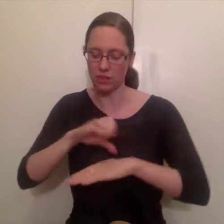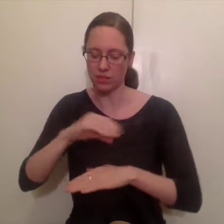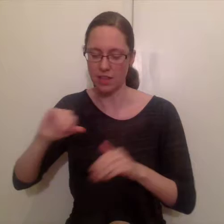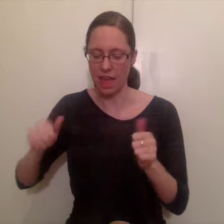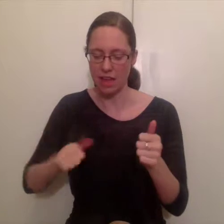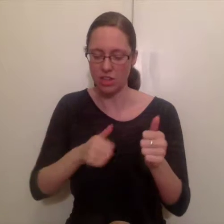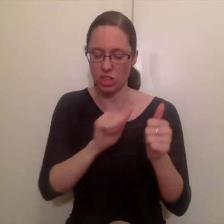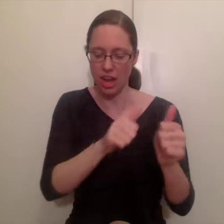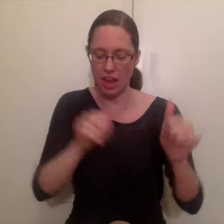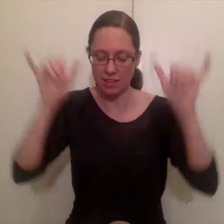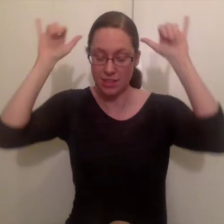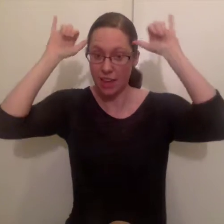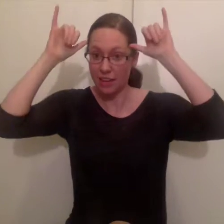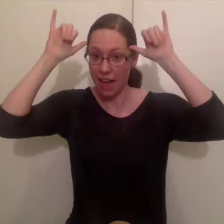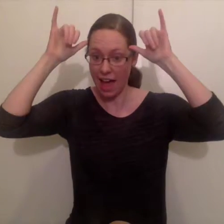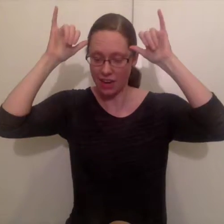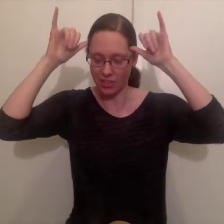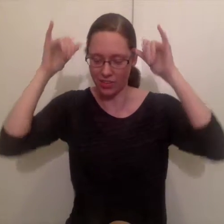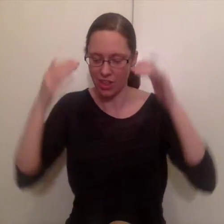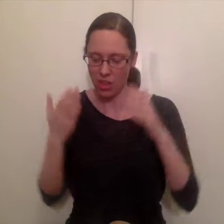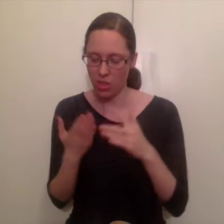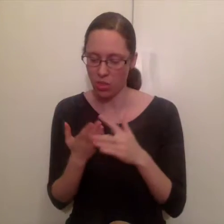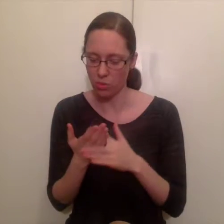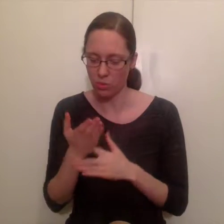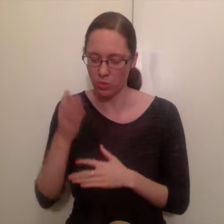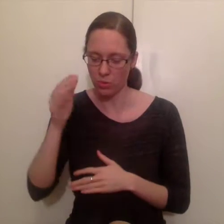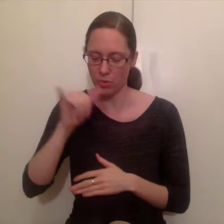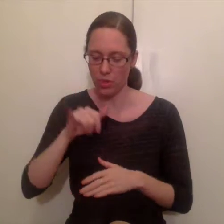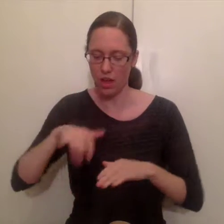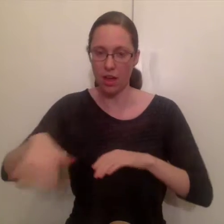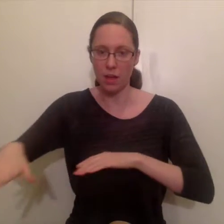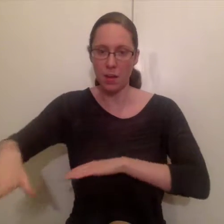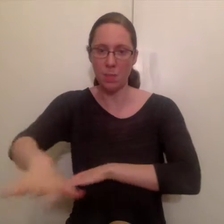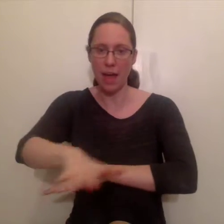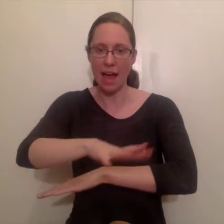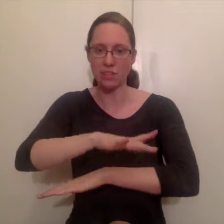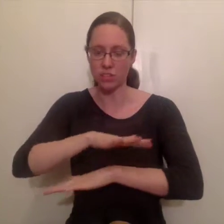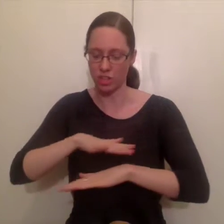cornfields and chased cattle through the pasture.